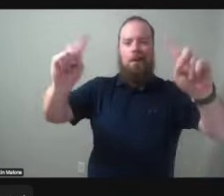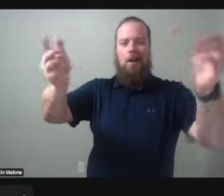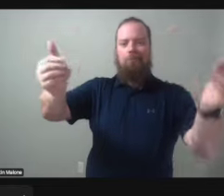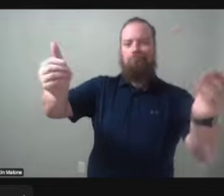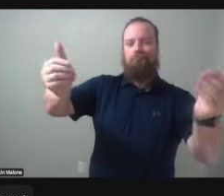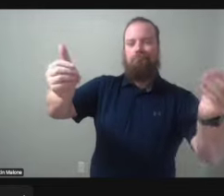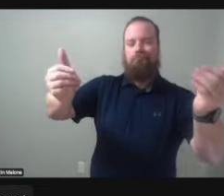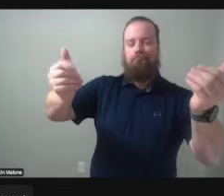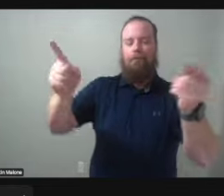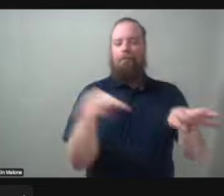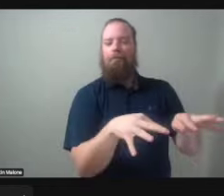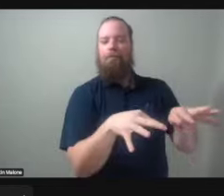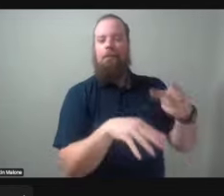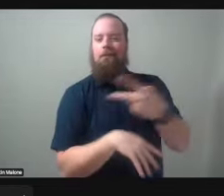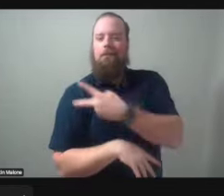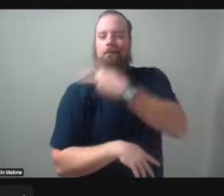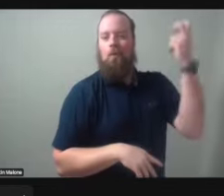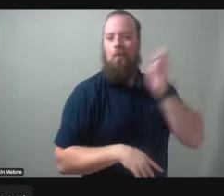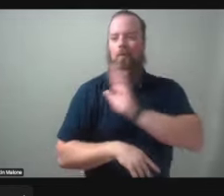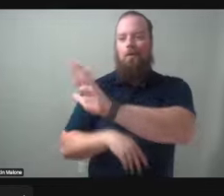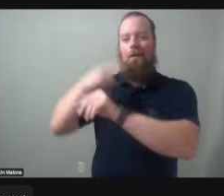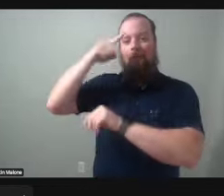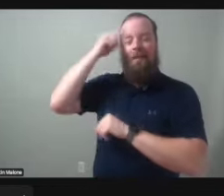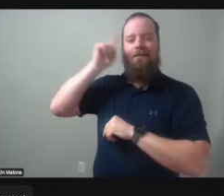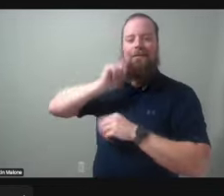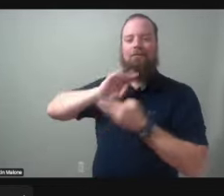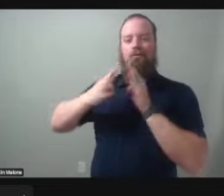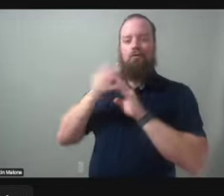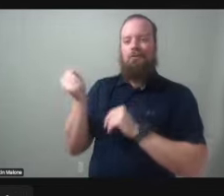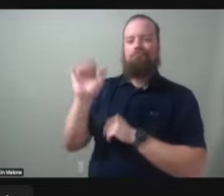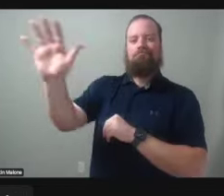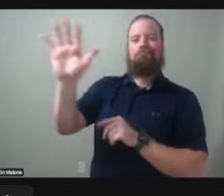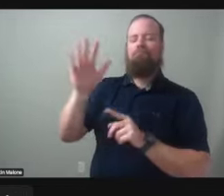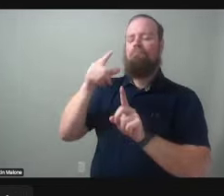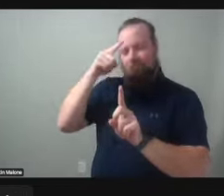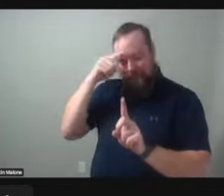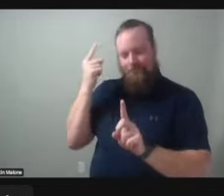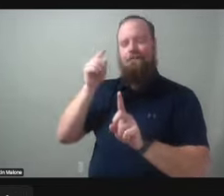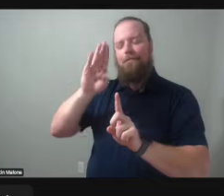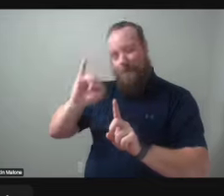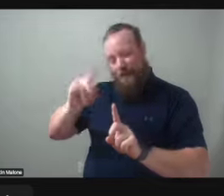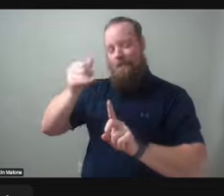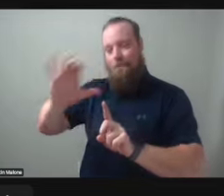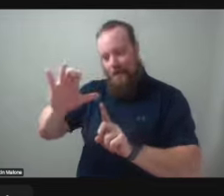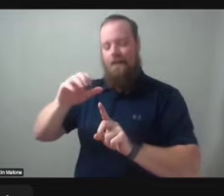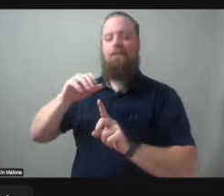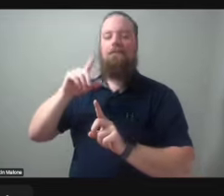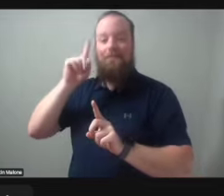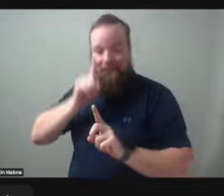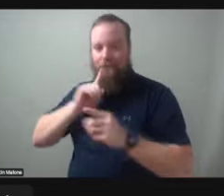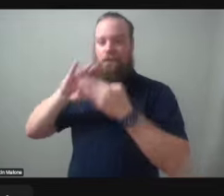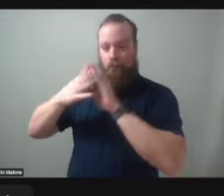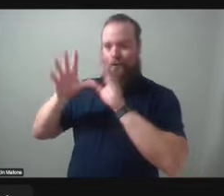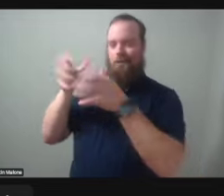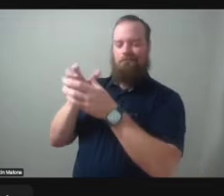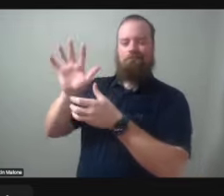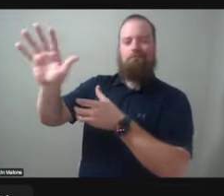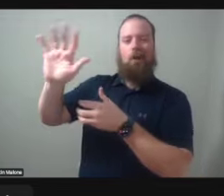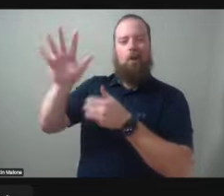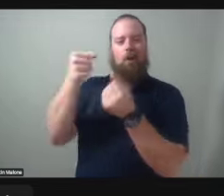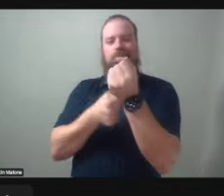a hearing person. And this person then is, or even a